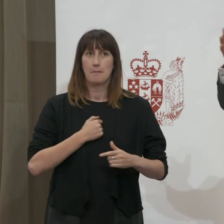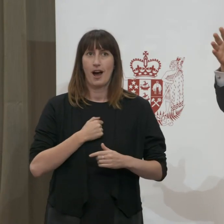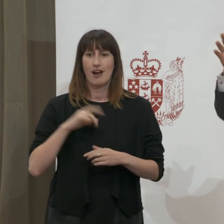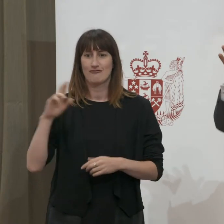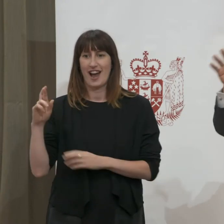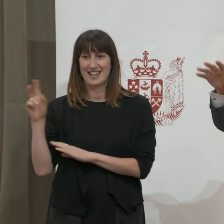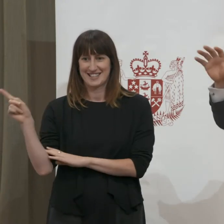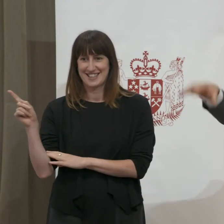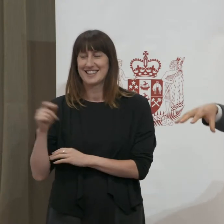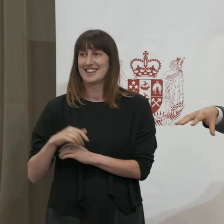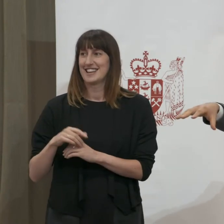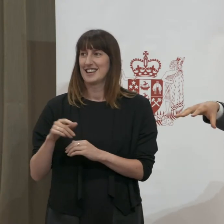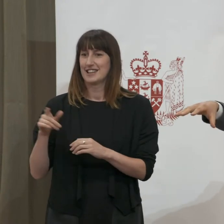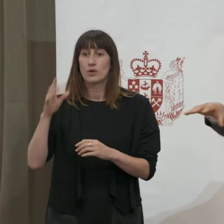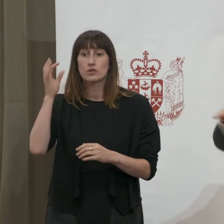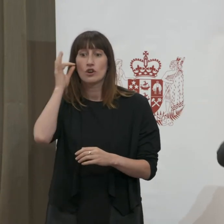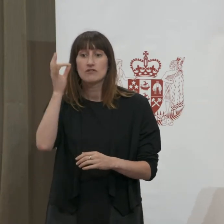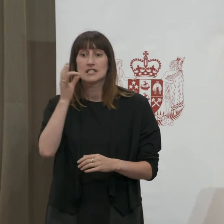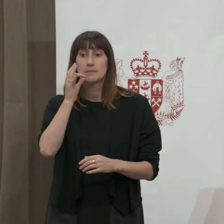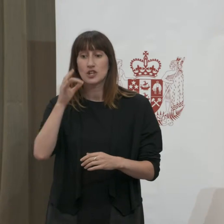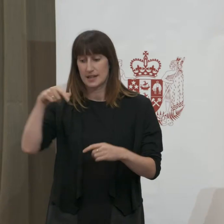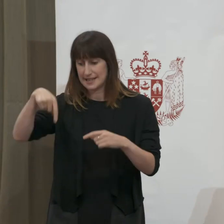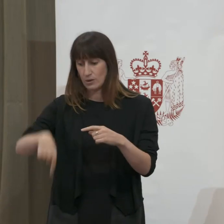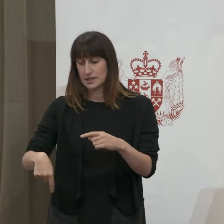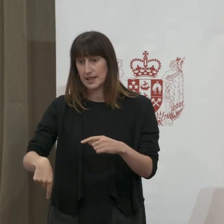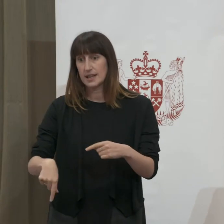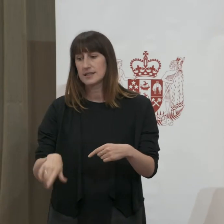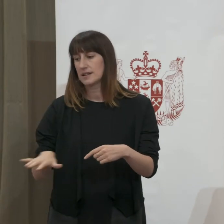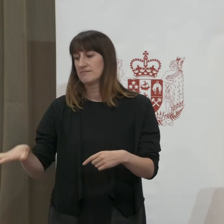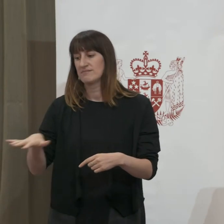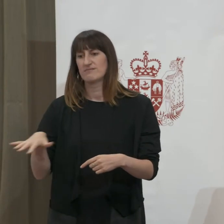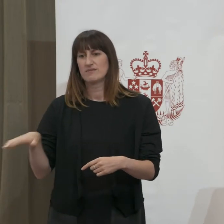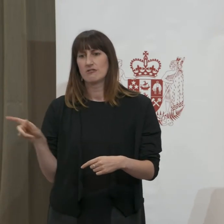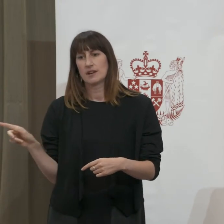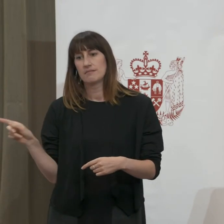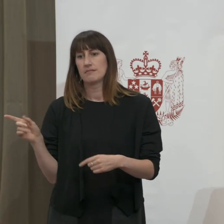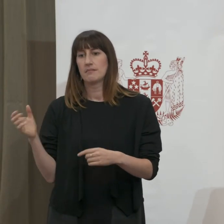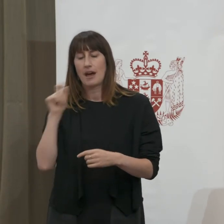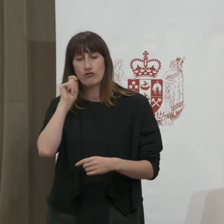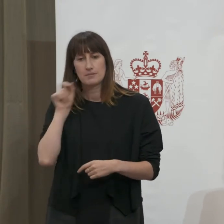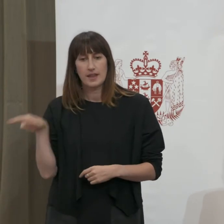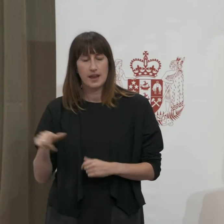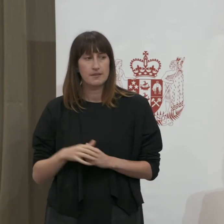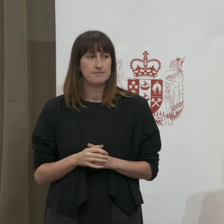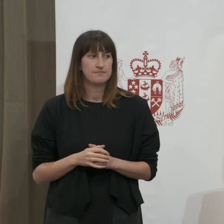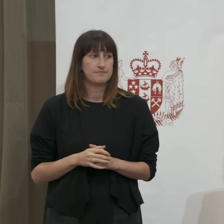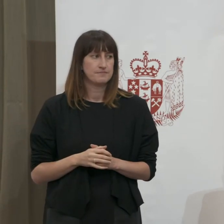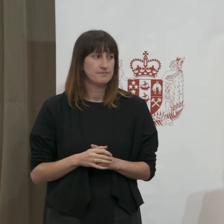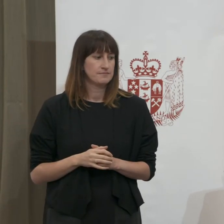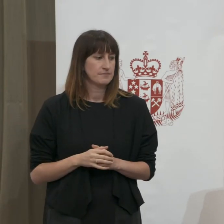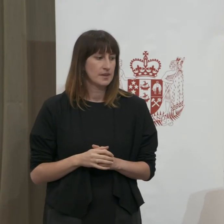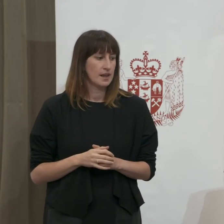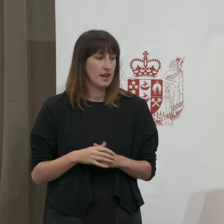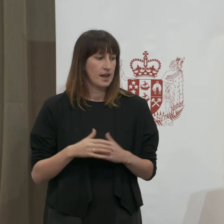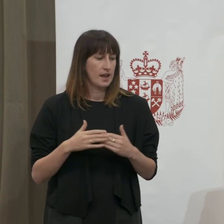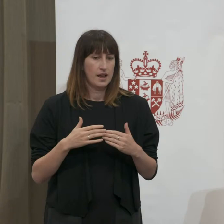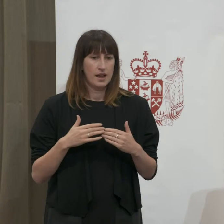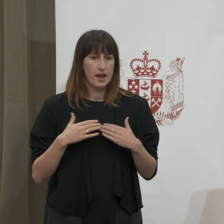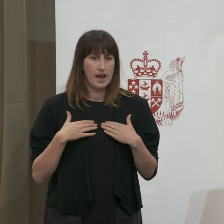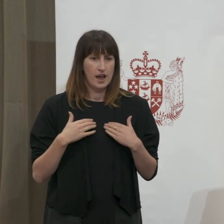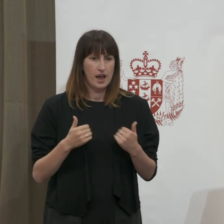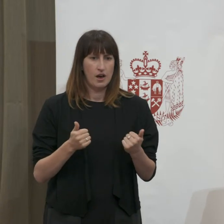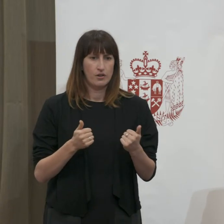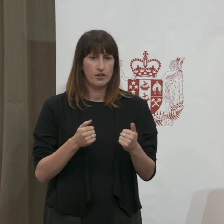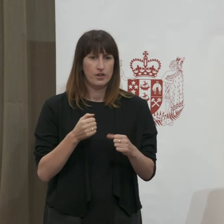here. Reception area downstairs also has some. Our health champions, oh, you're all health champions. So please